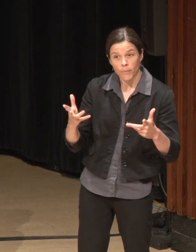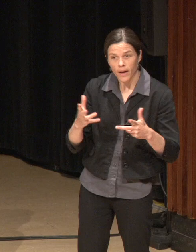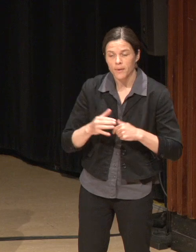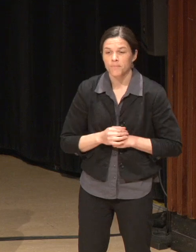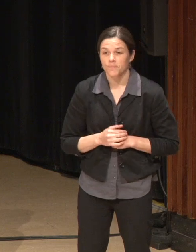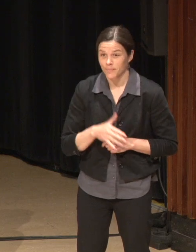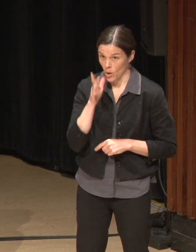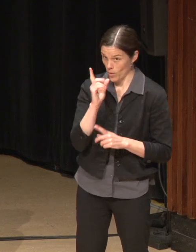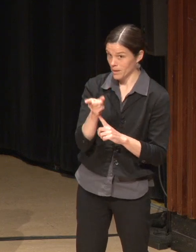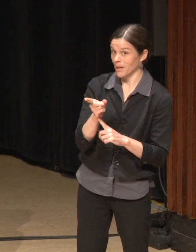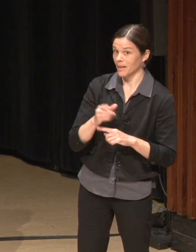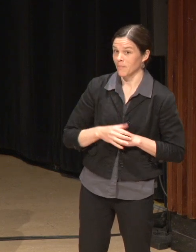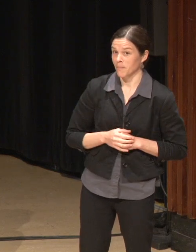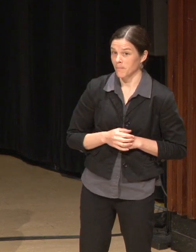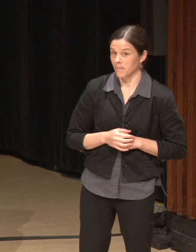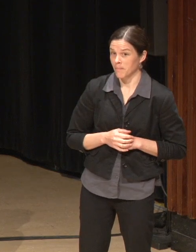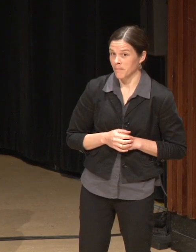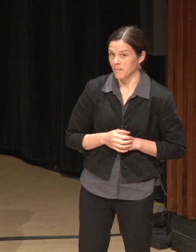well, they will in a minute.